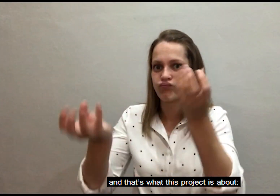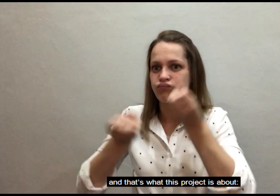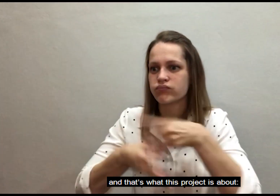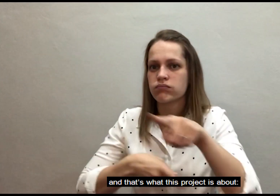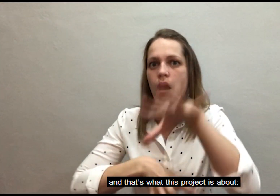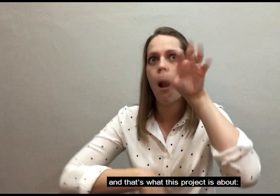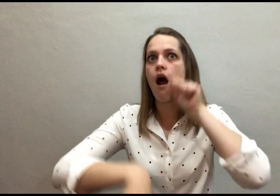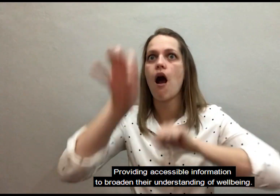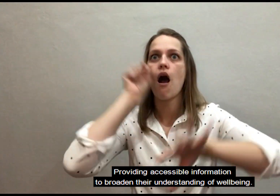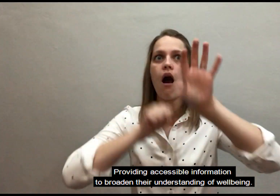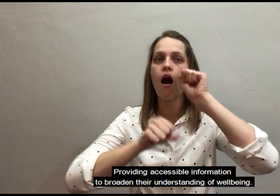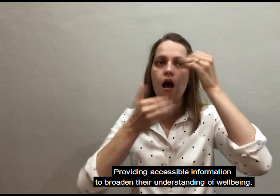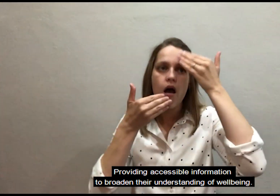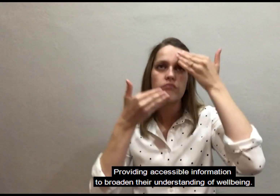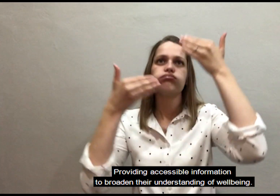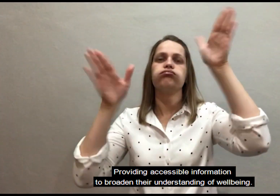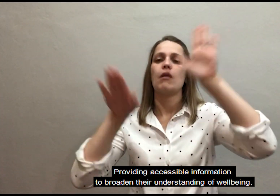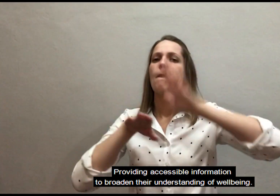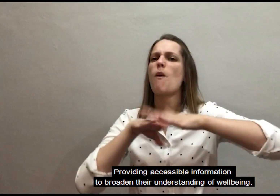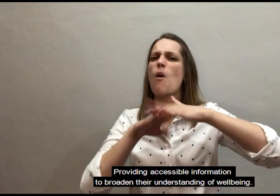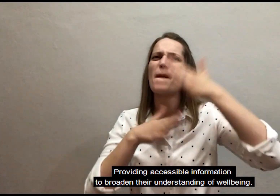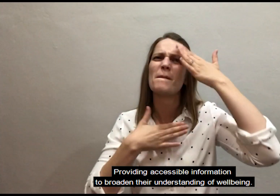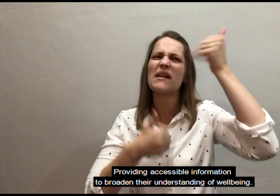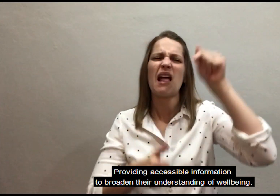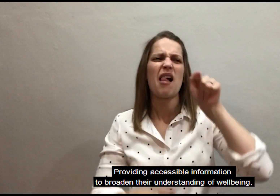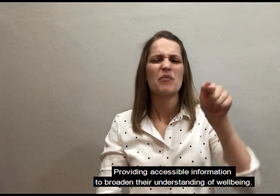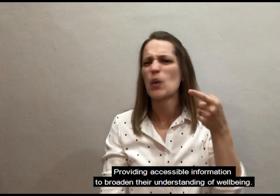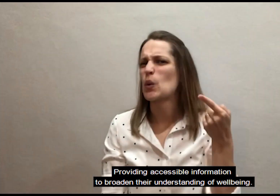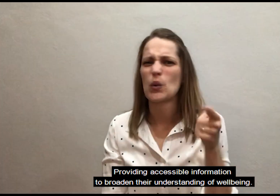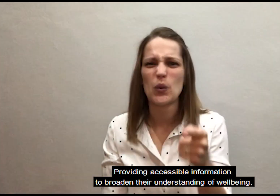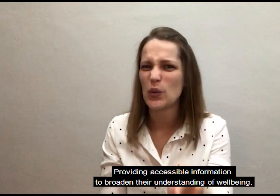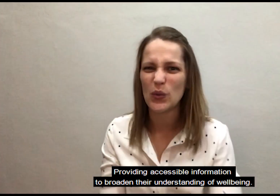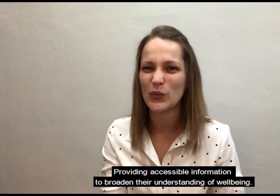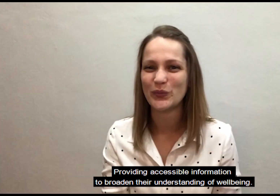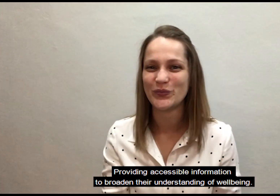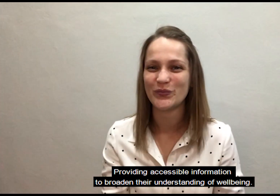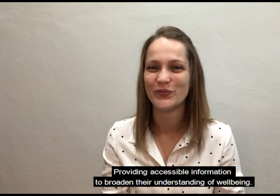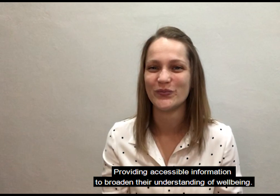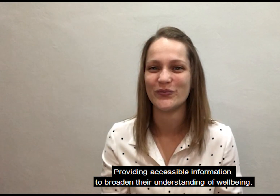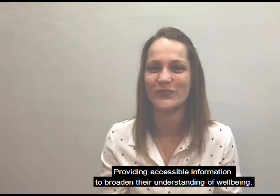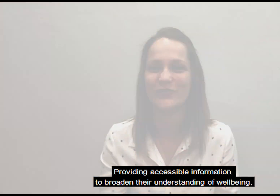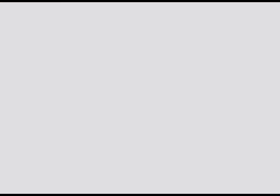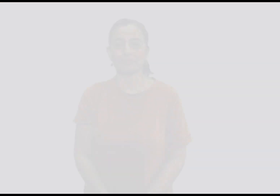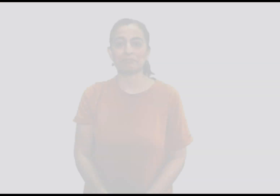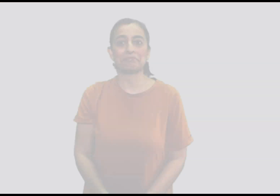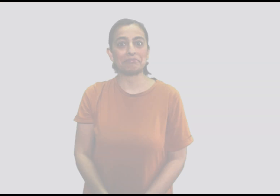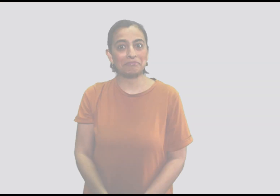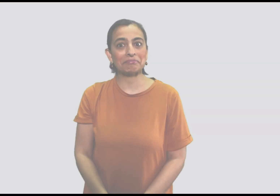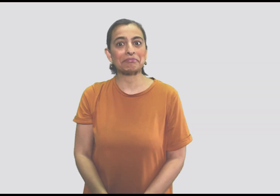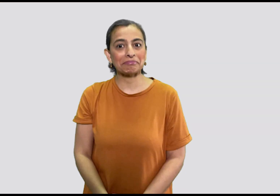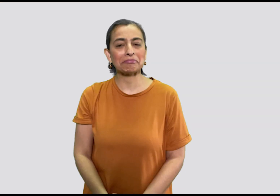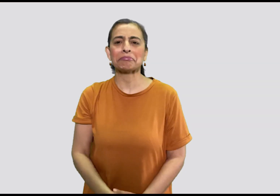project is about, providing accessible information to broaden their understanding of well-being.